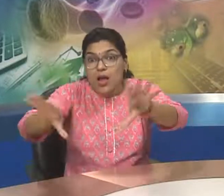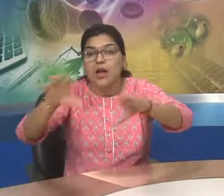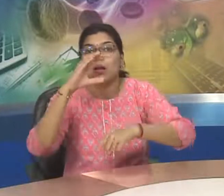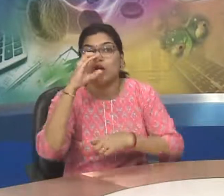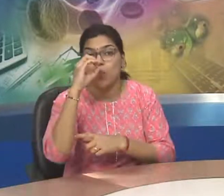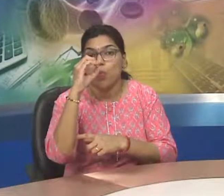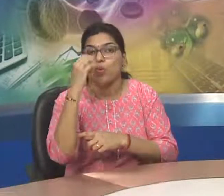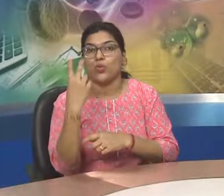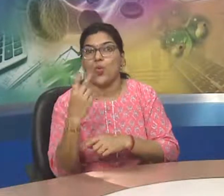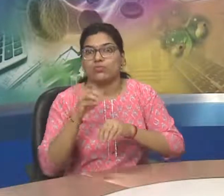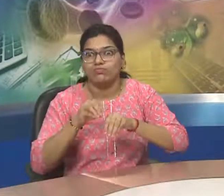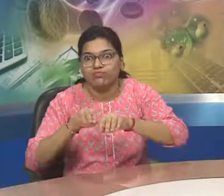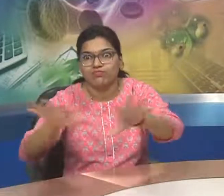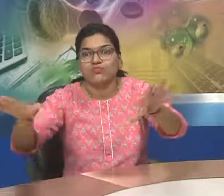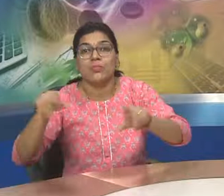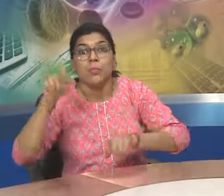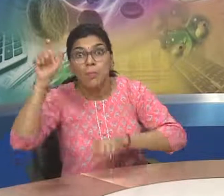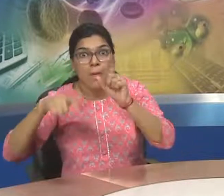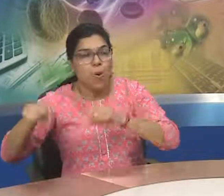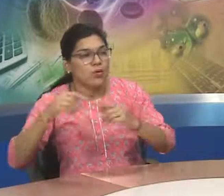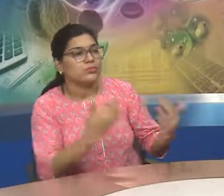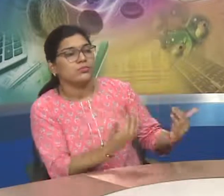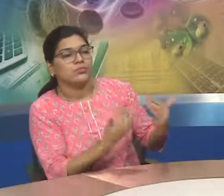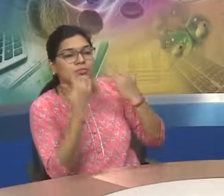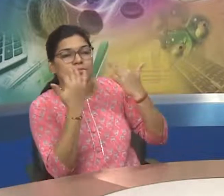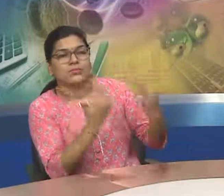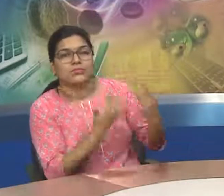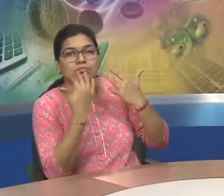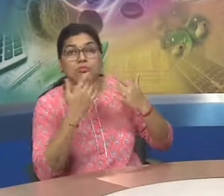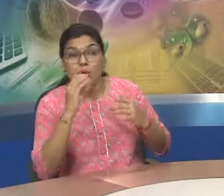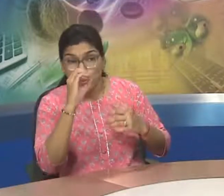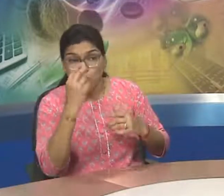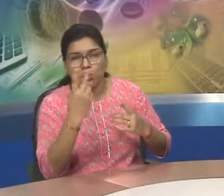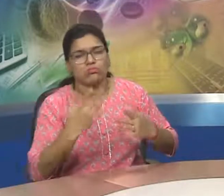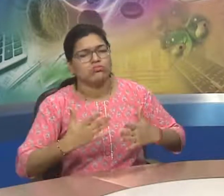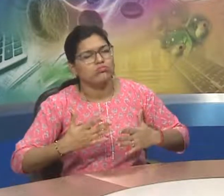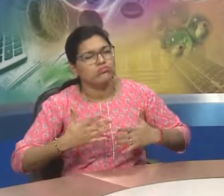oxygen and water.